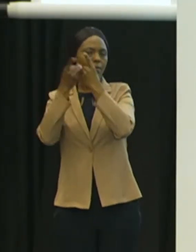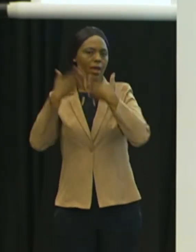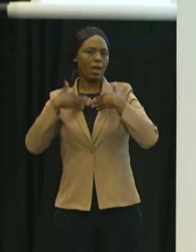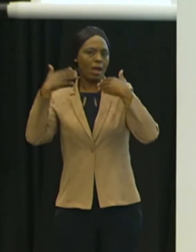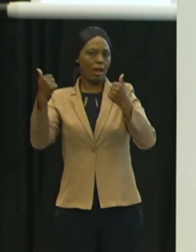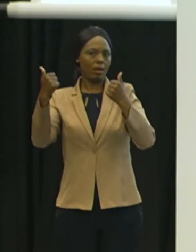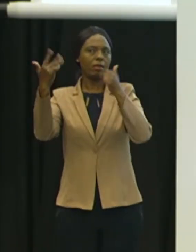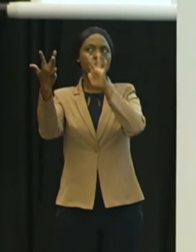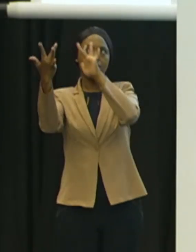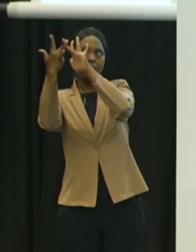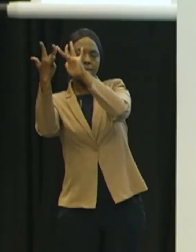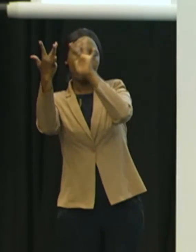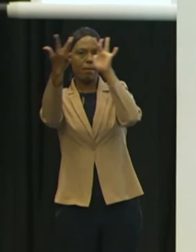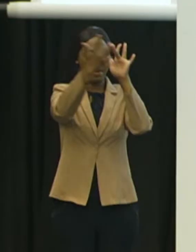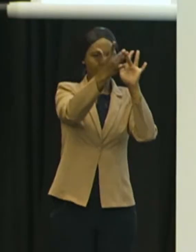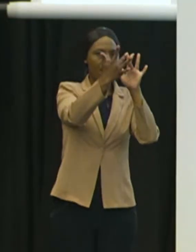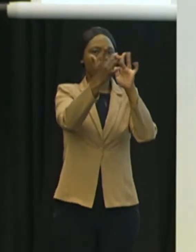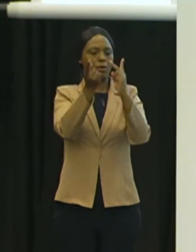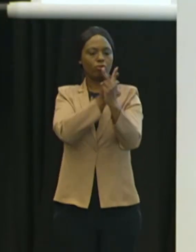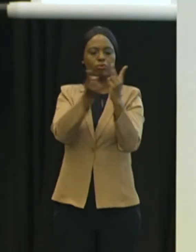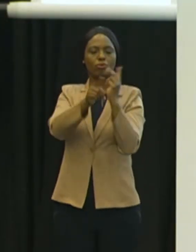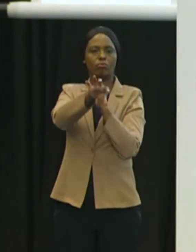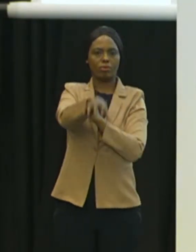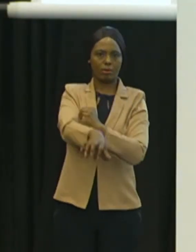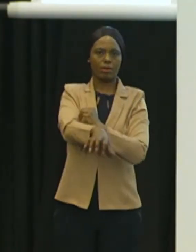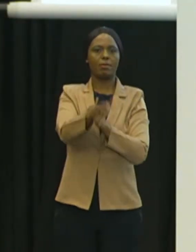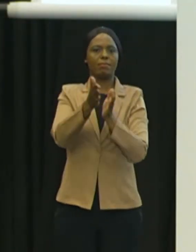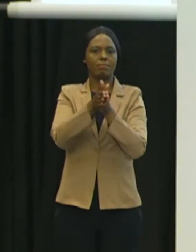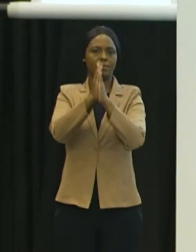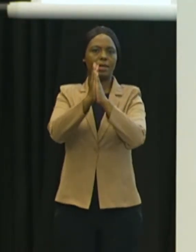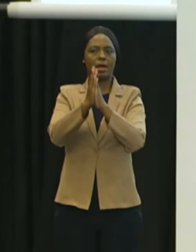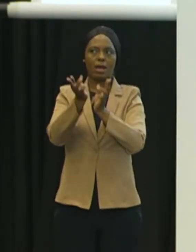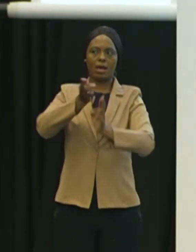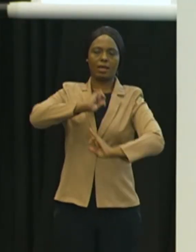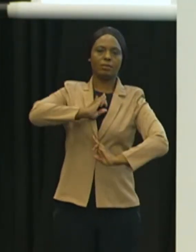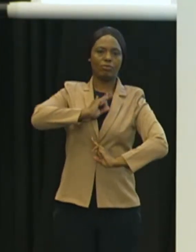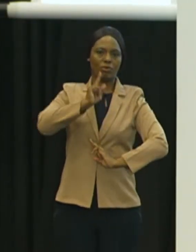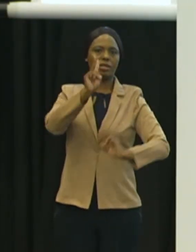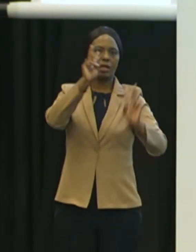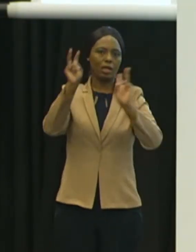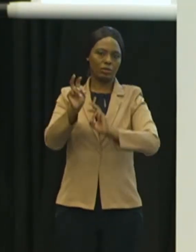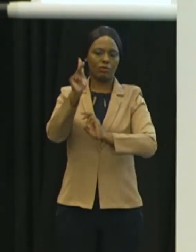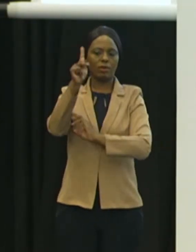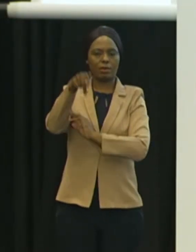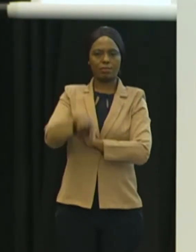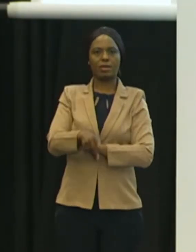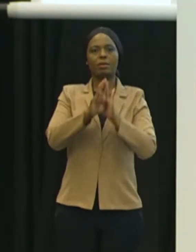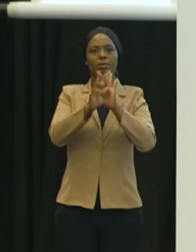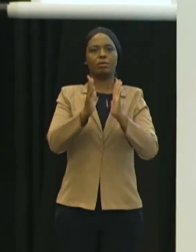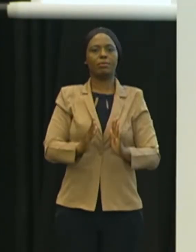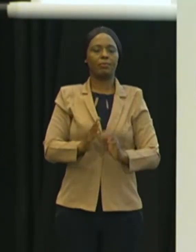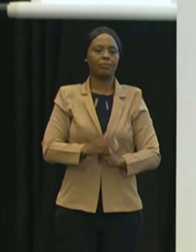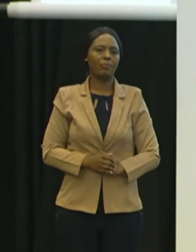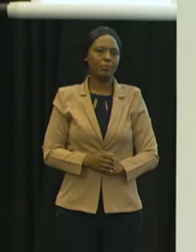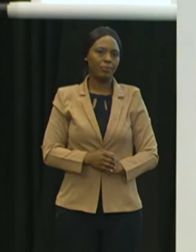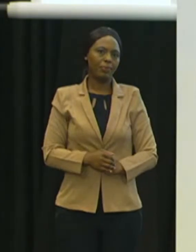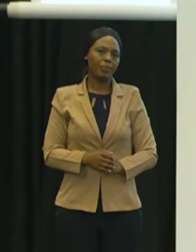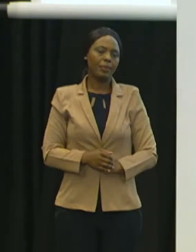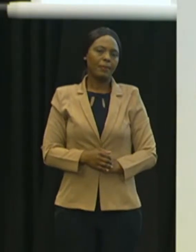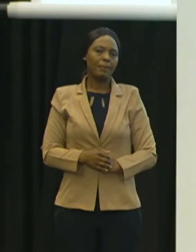provinces to say, please, please, we request them to respond into this initiative.